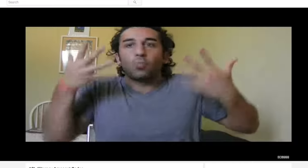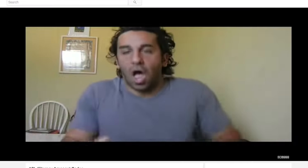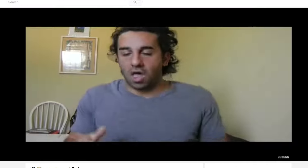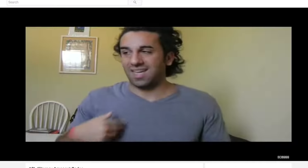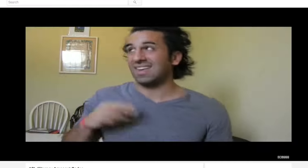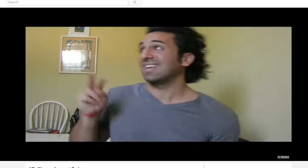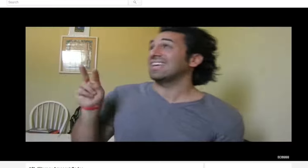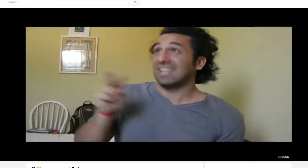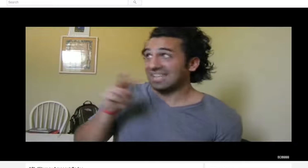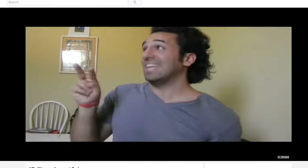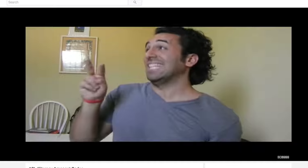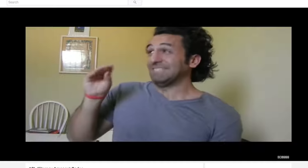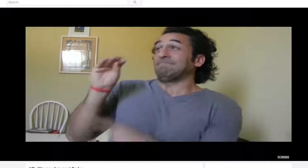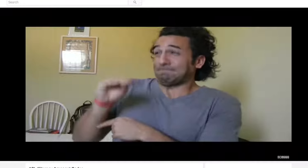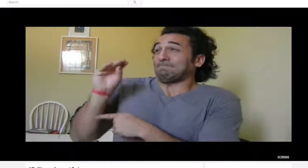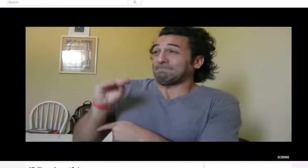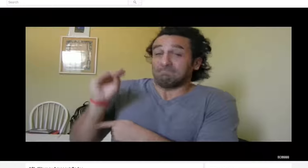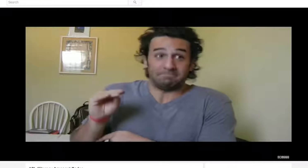didn't, and they don't want the same for their child.